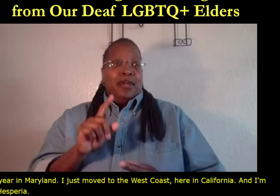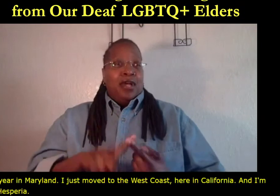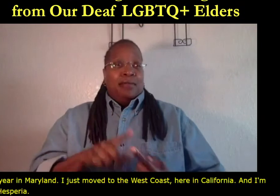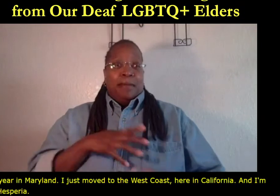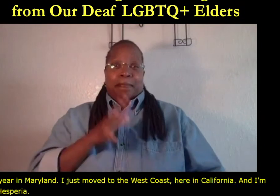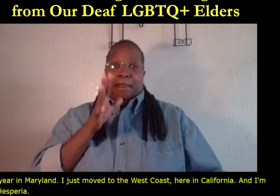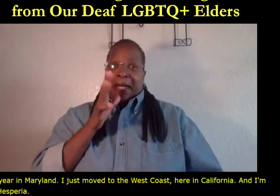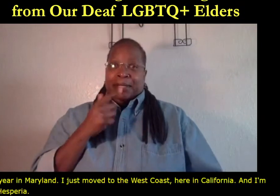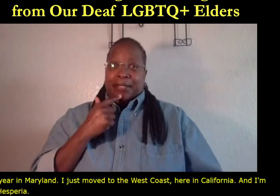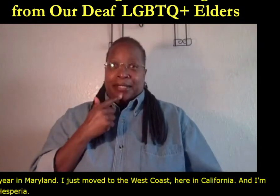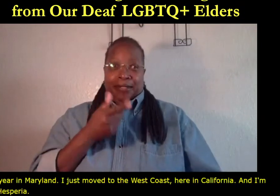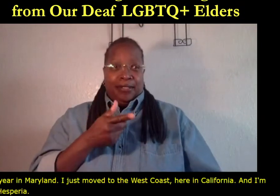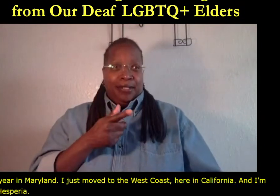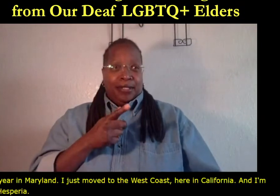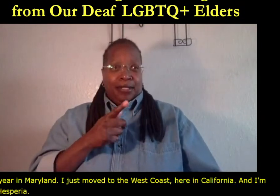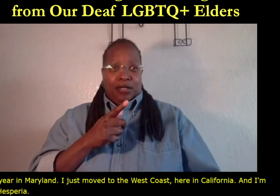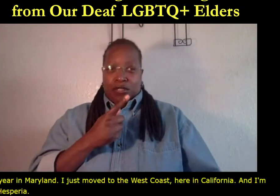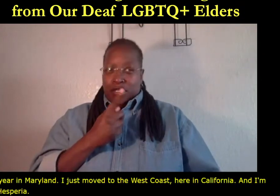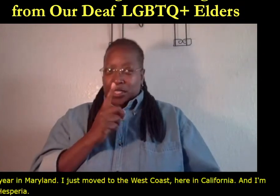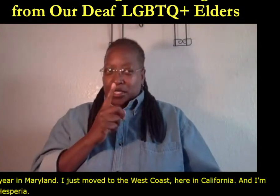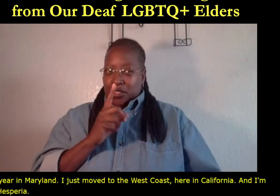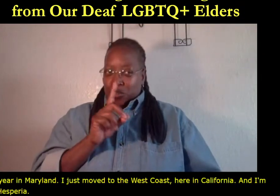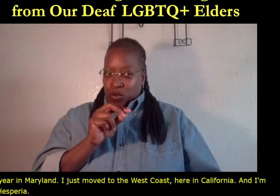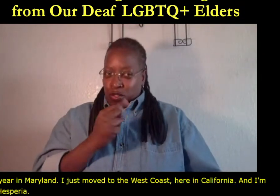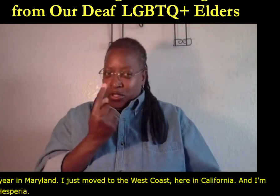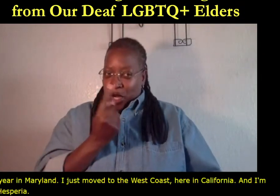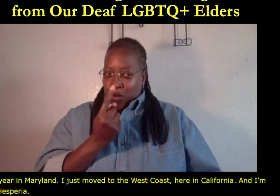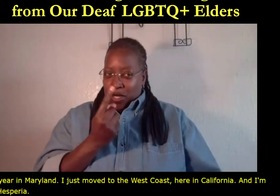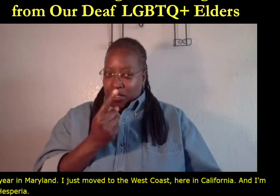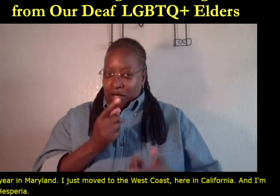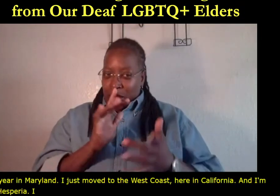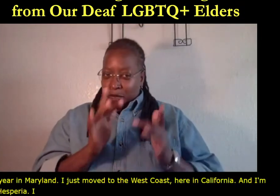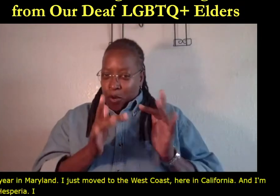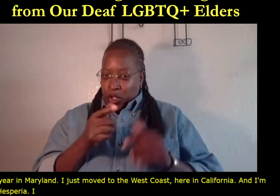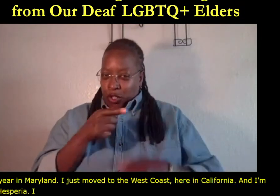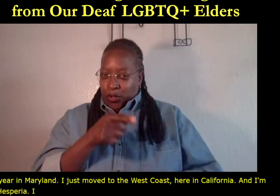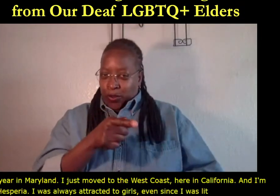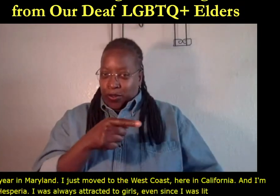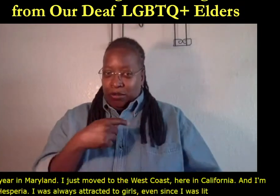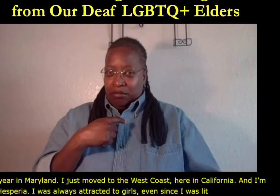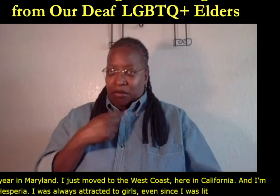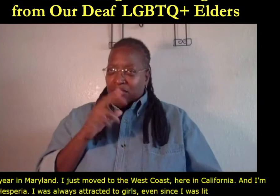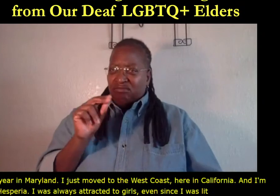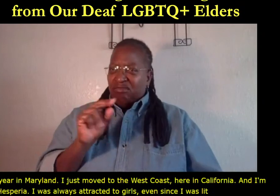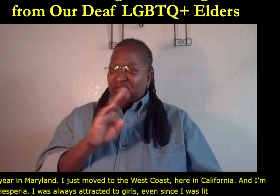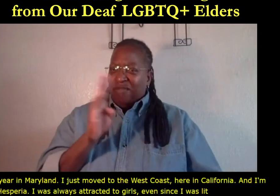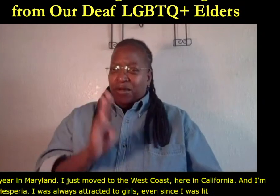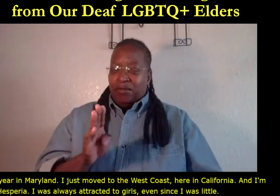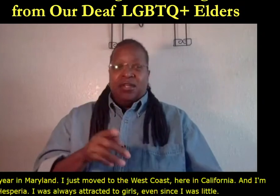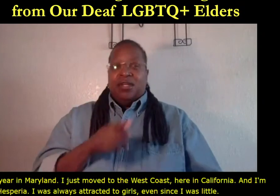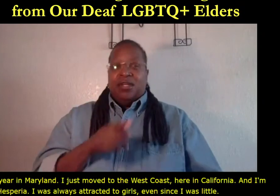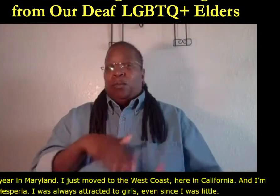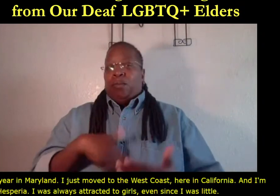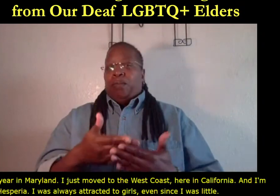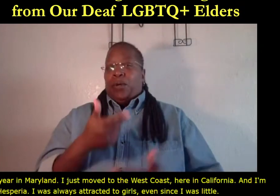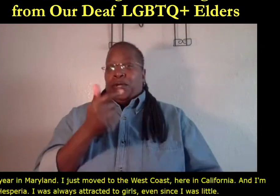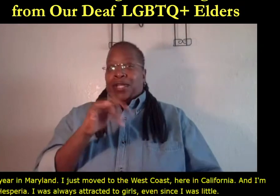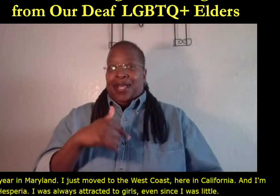you know and that continued until my mother said is there did someone molest you and i said no